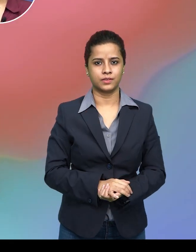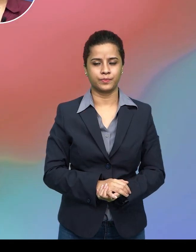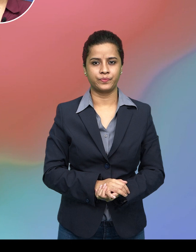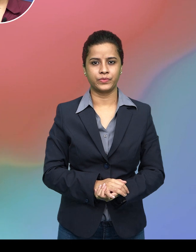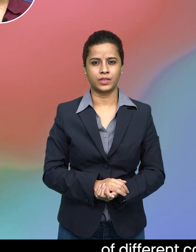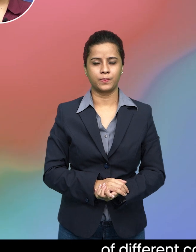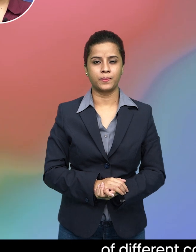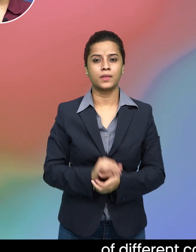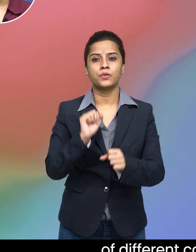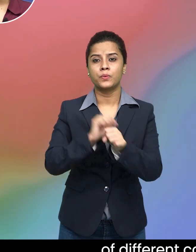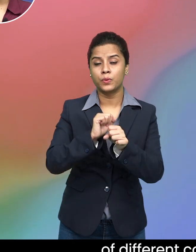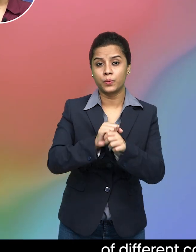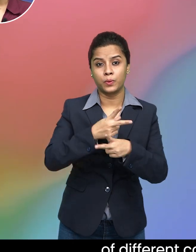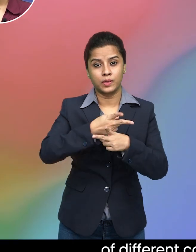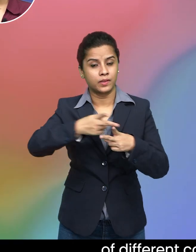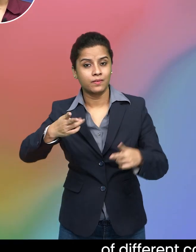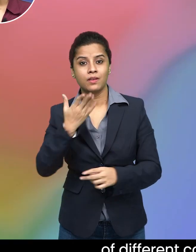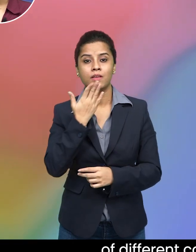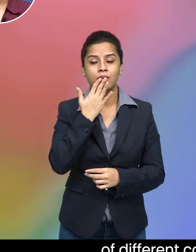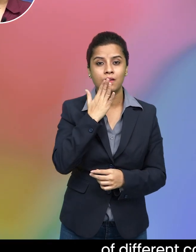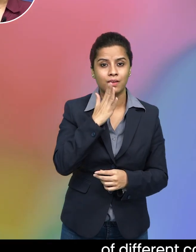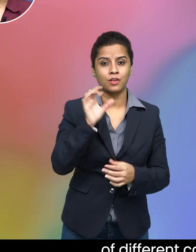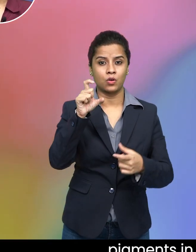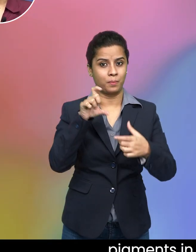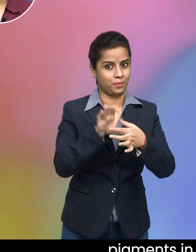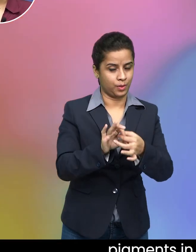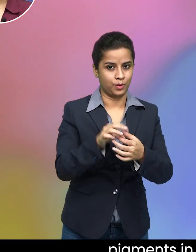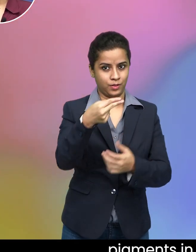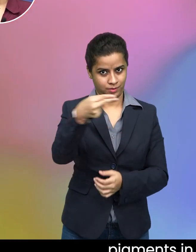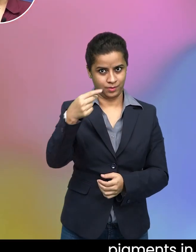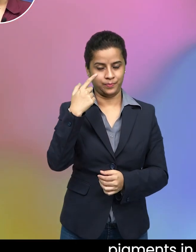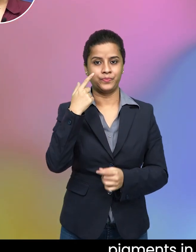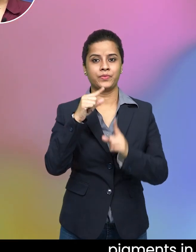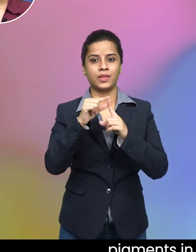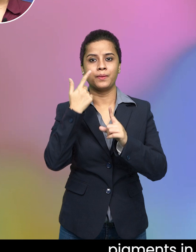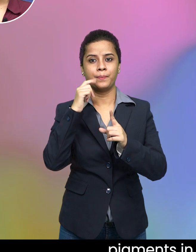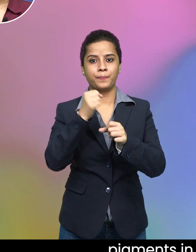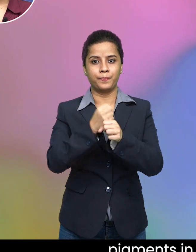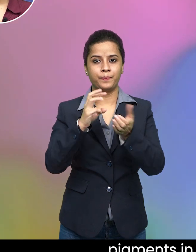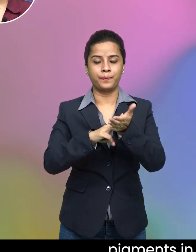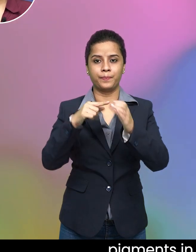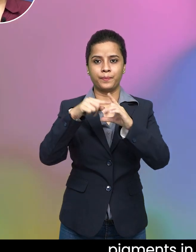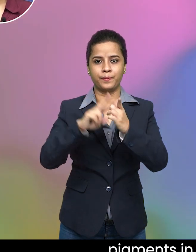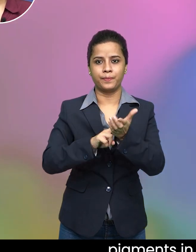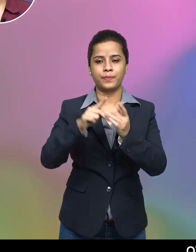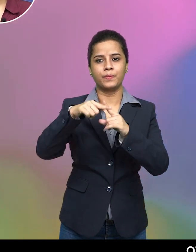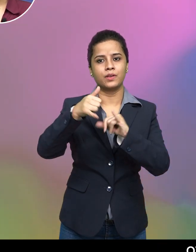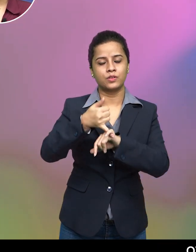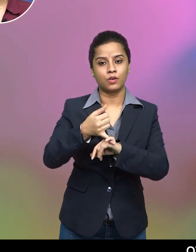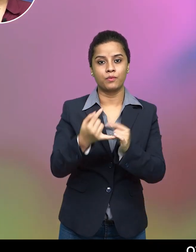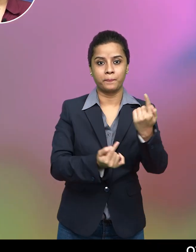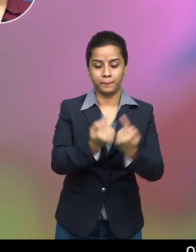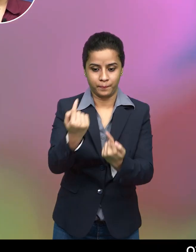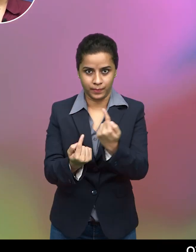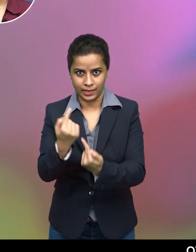The role of different colored compounds called pigments in plants and the utilization of